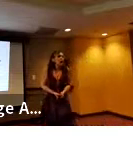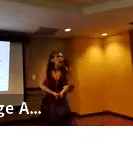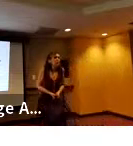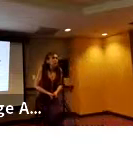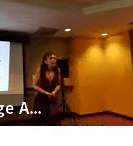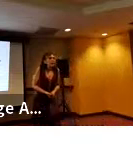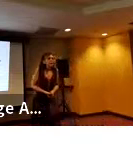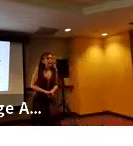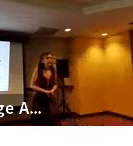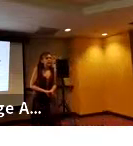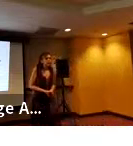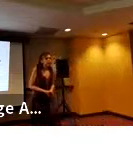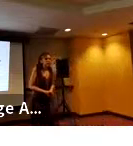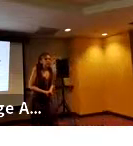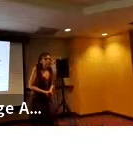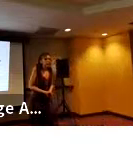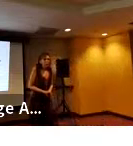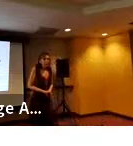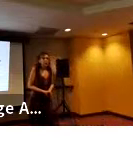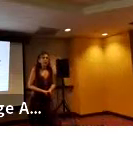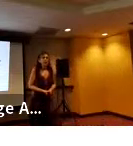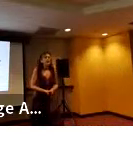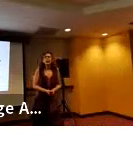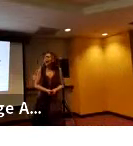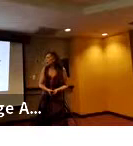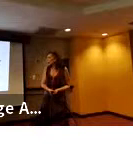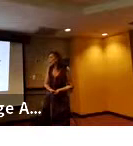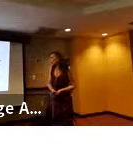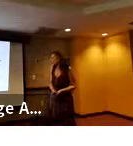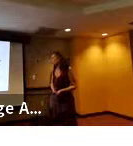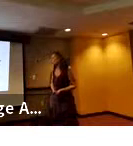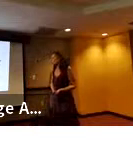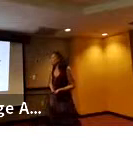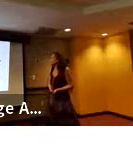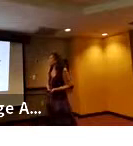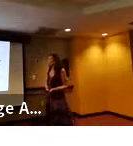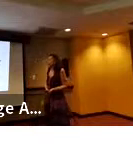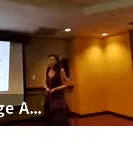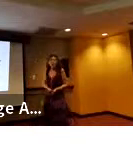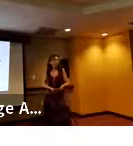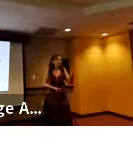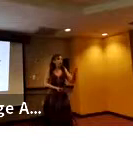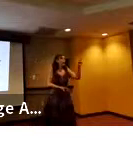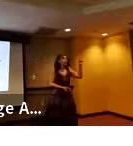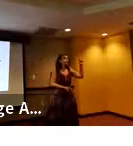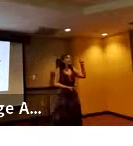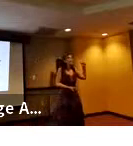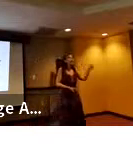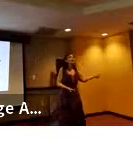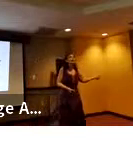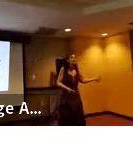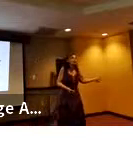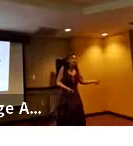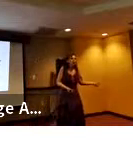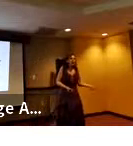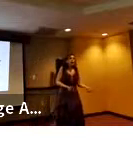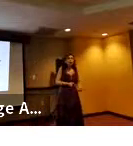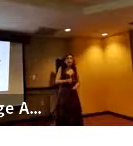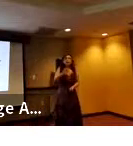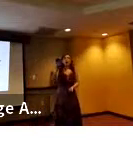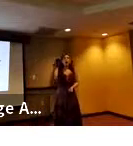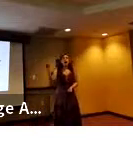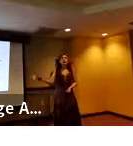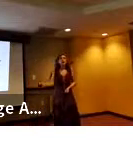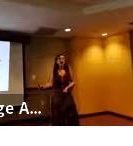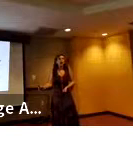part of our jobs in accessibility, to be international, to understand that the appropriate use of color,